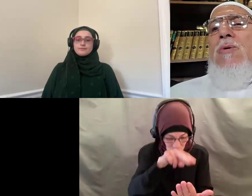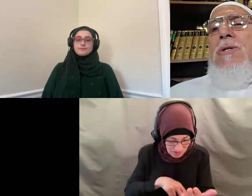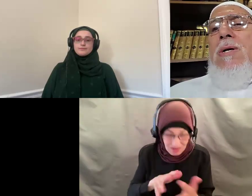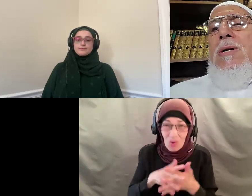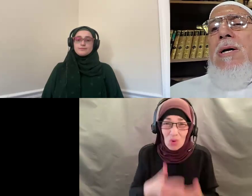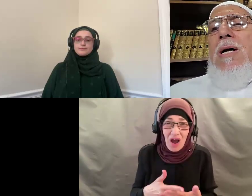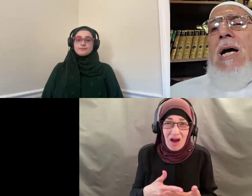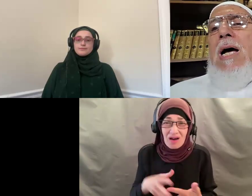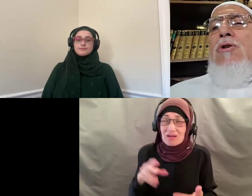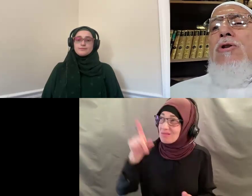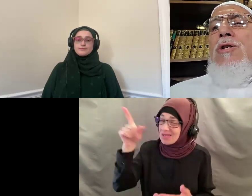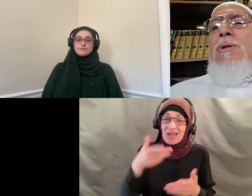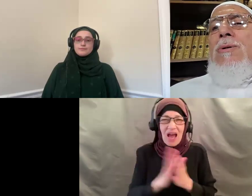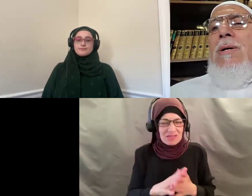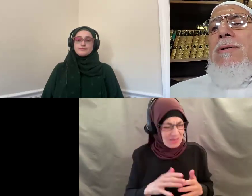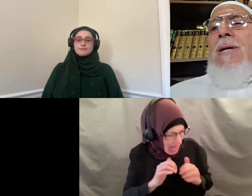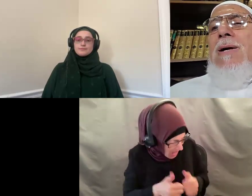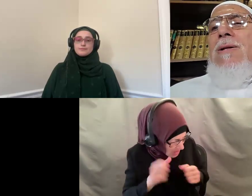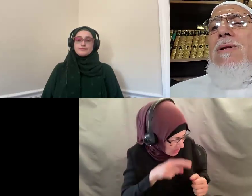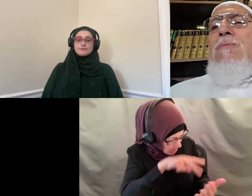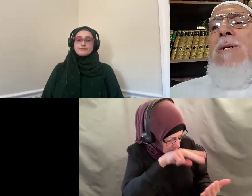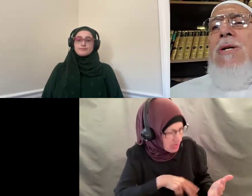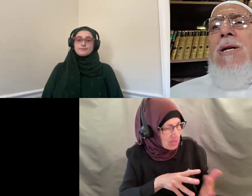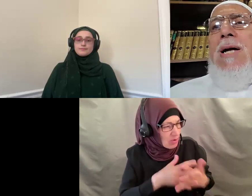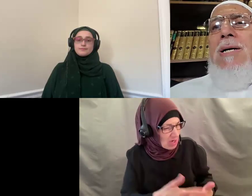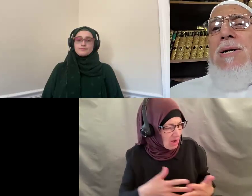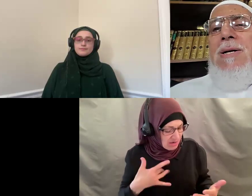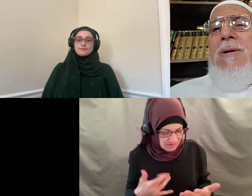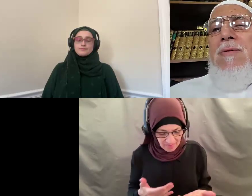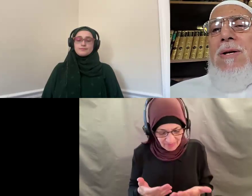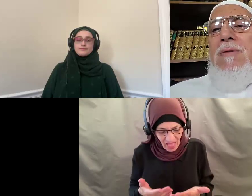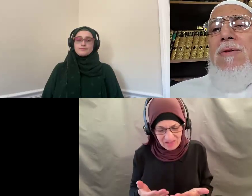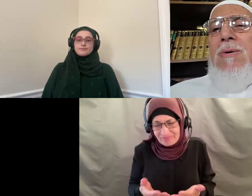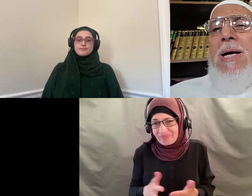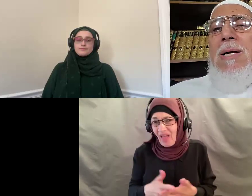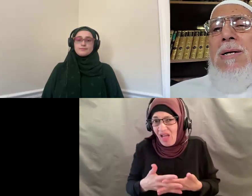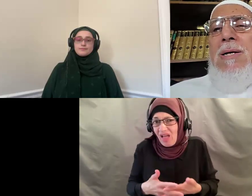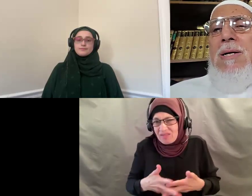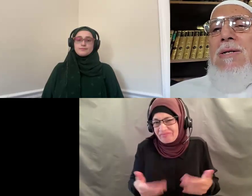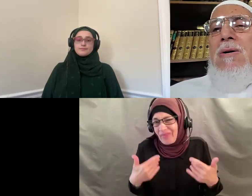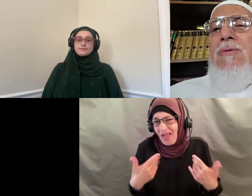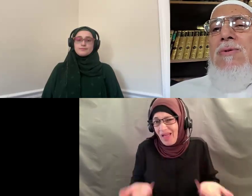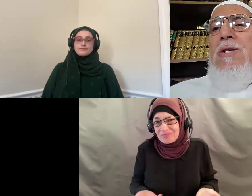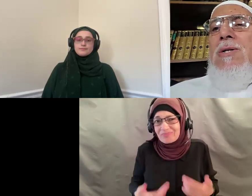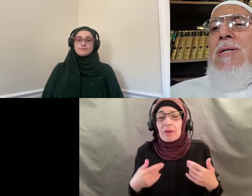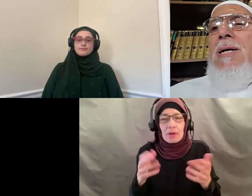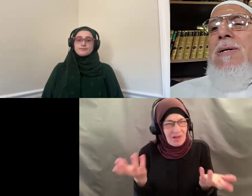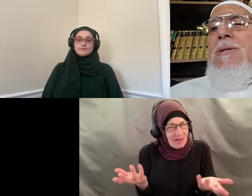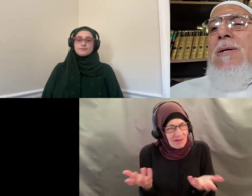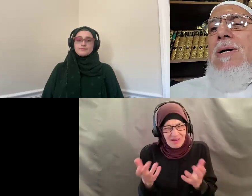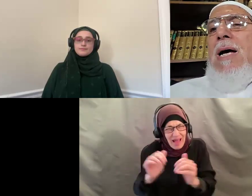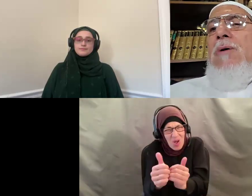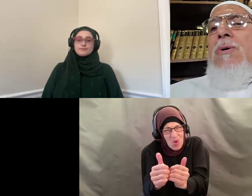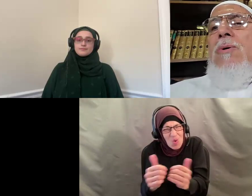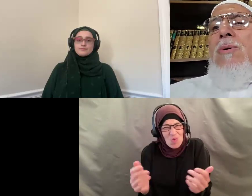raising a question. How could you take this message lightly if the Quran is of such